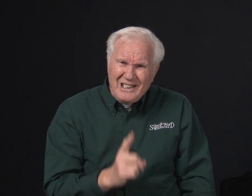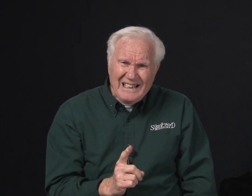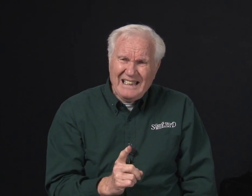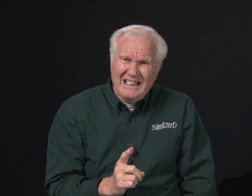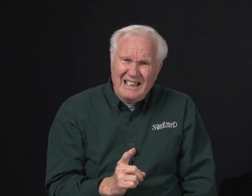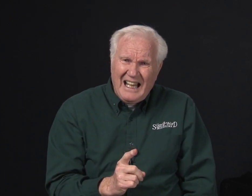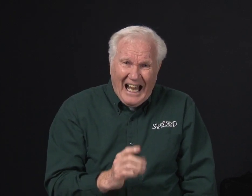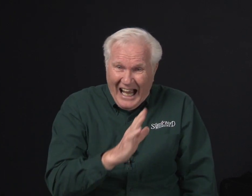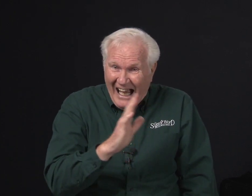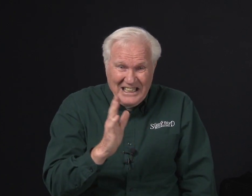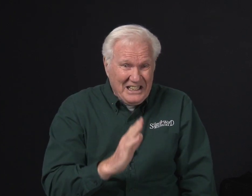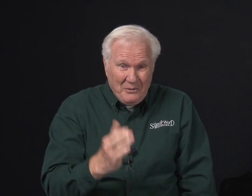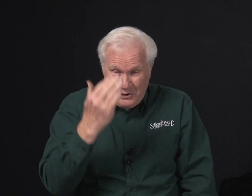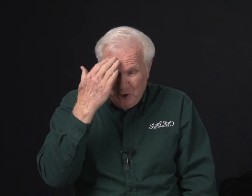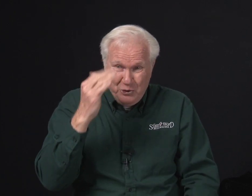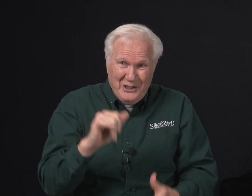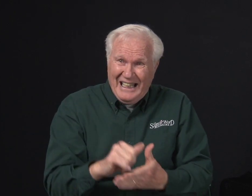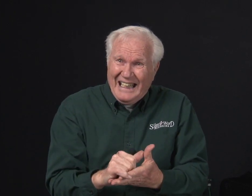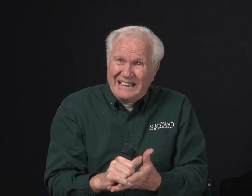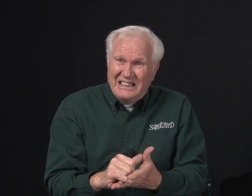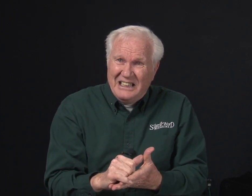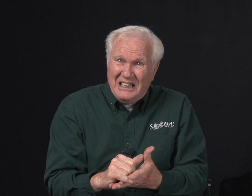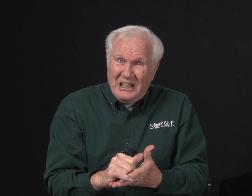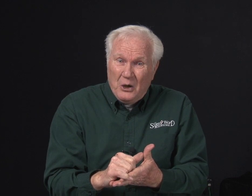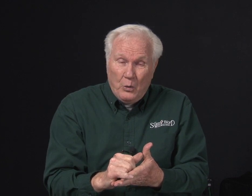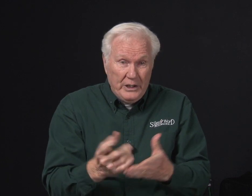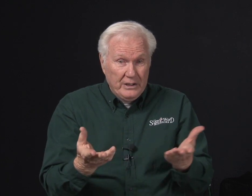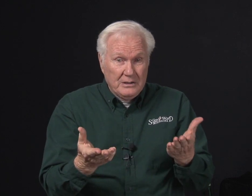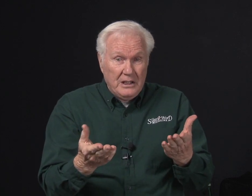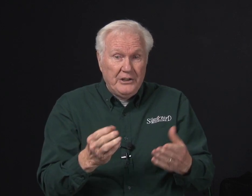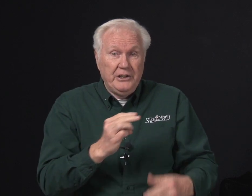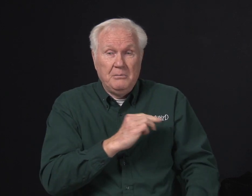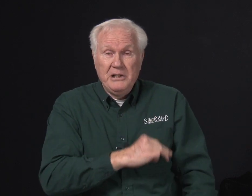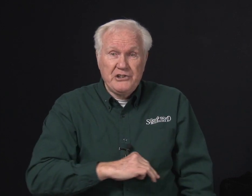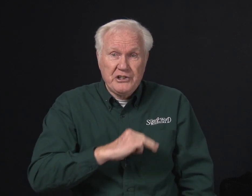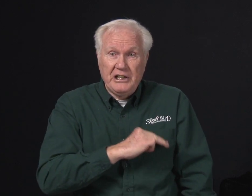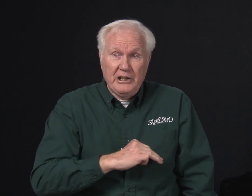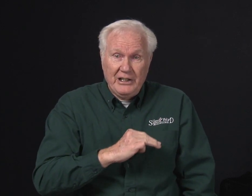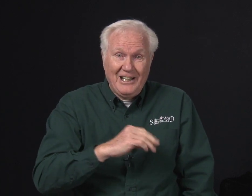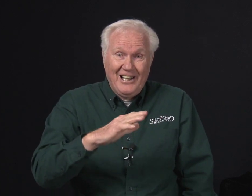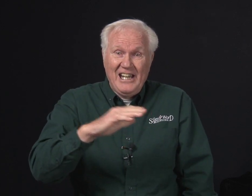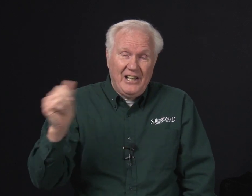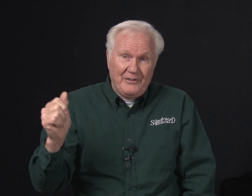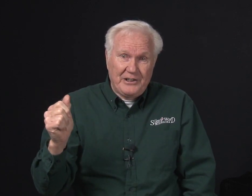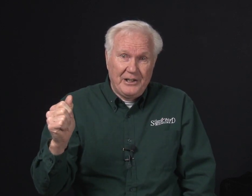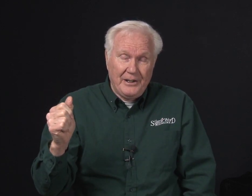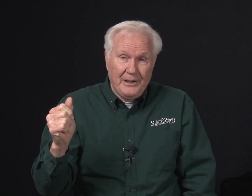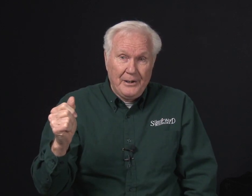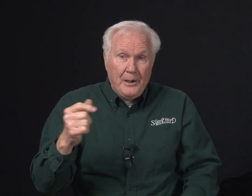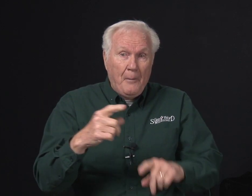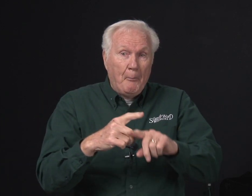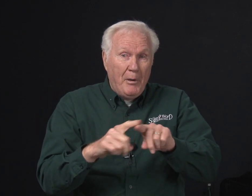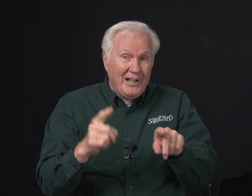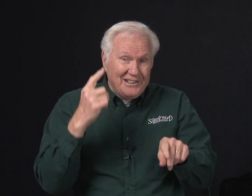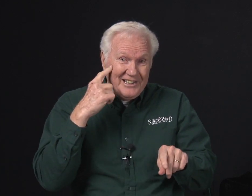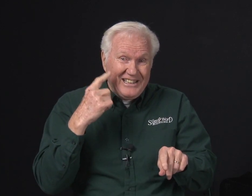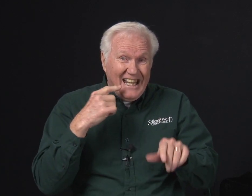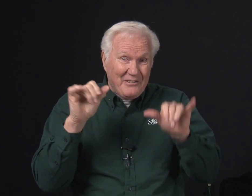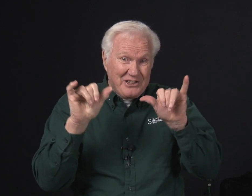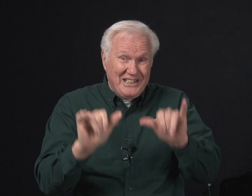really? I never knew that. Well, the missionary left, but the deaf